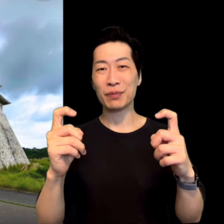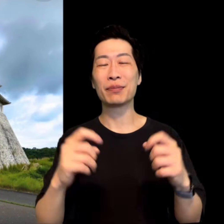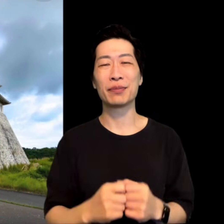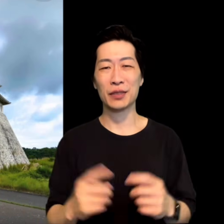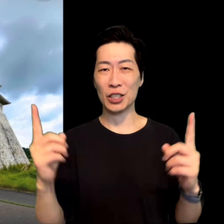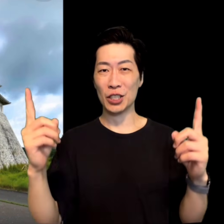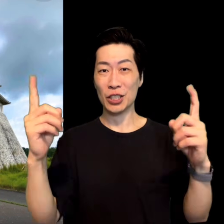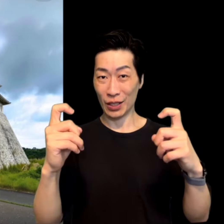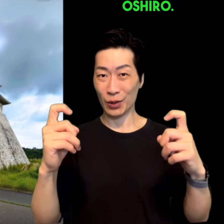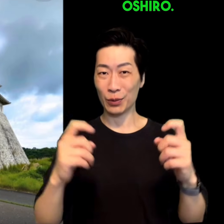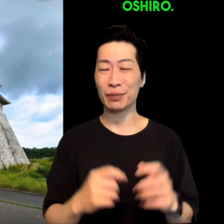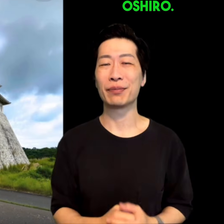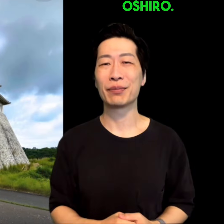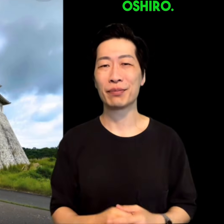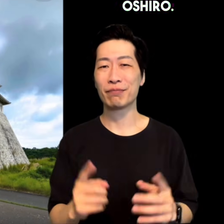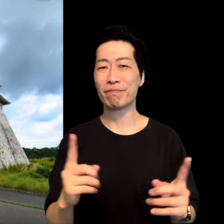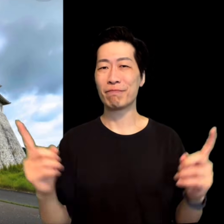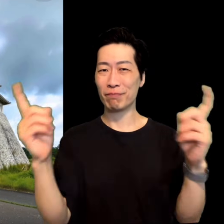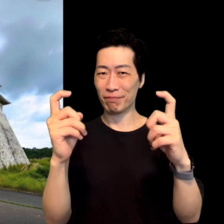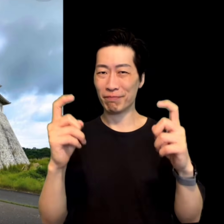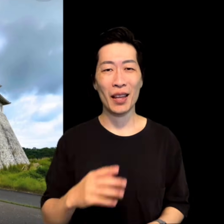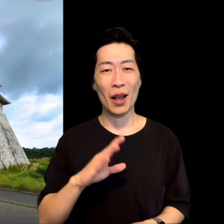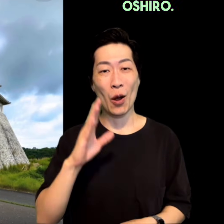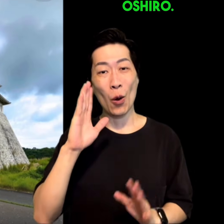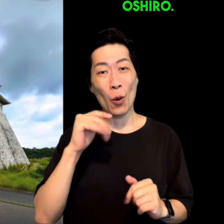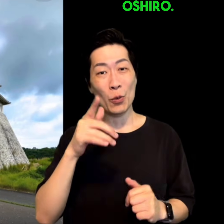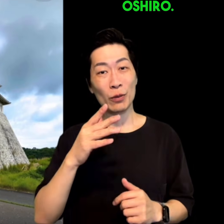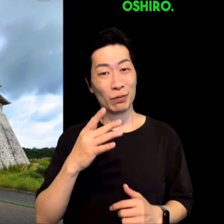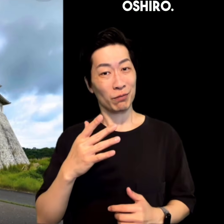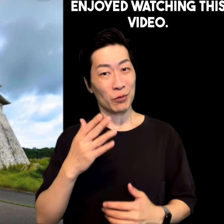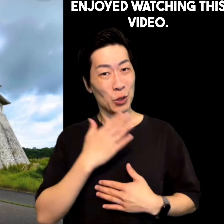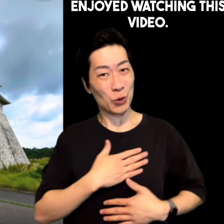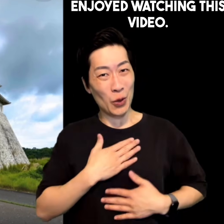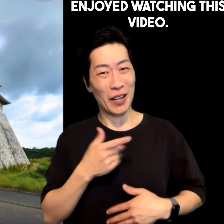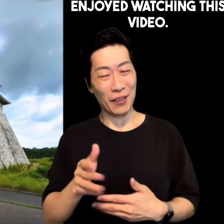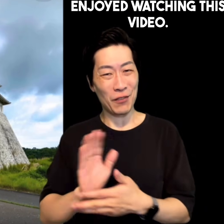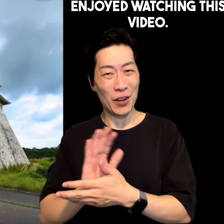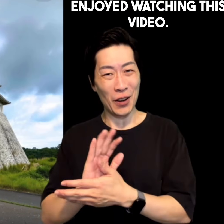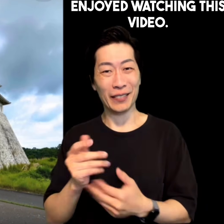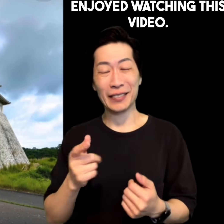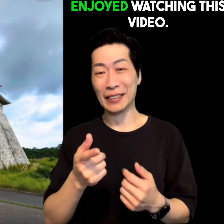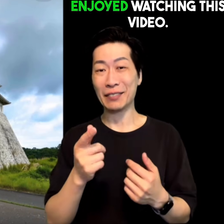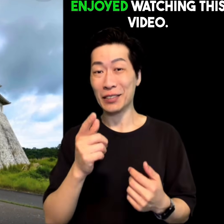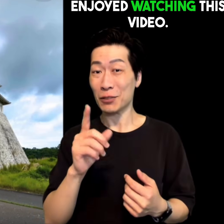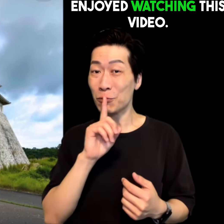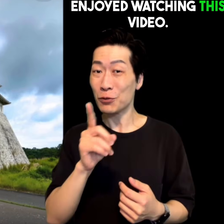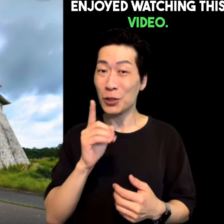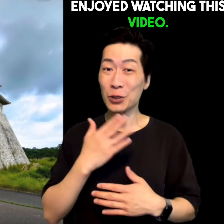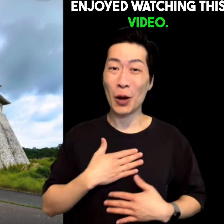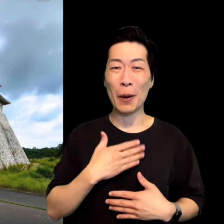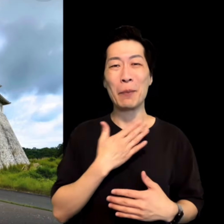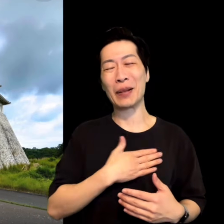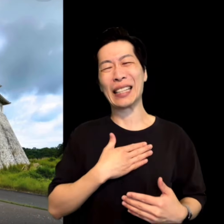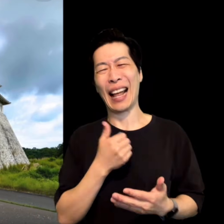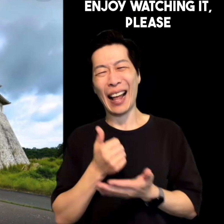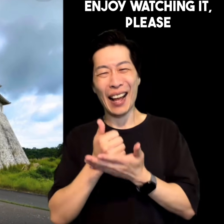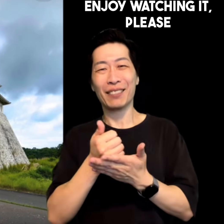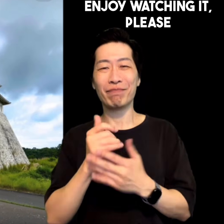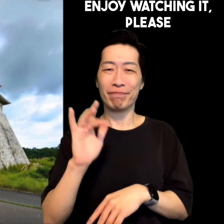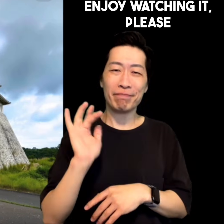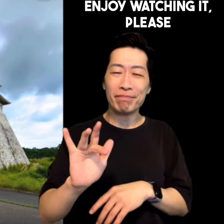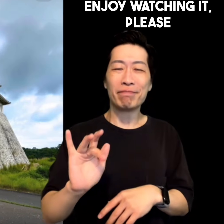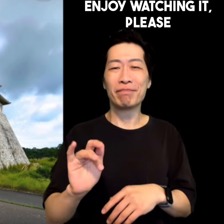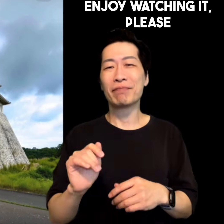Oshiro, oshiro, oshiro. Well, I hope you enjoyed watching this video,